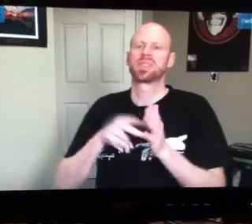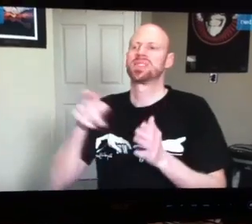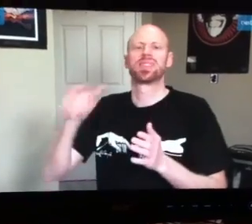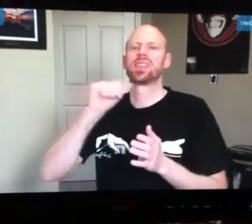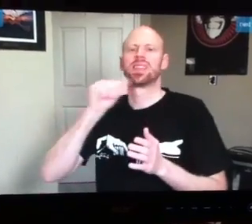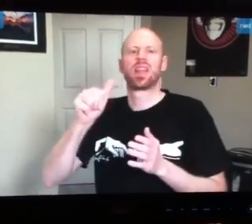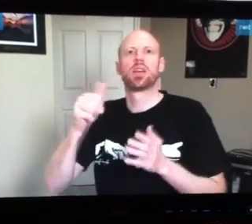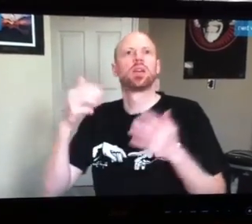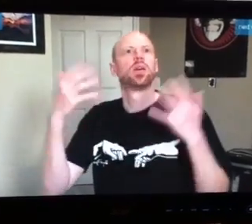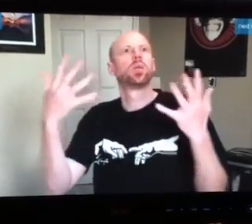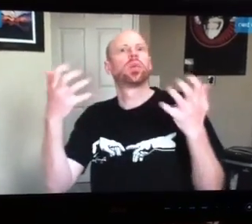that means they want to say something.